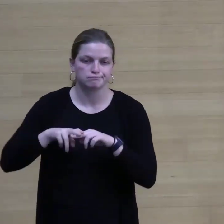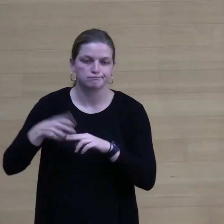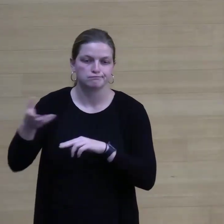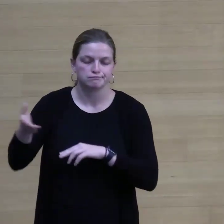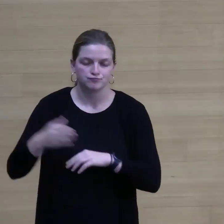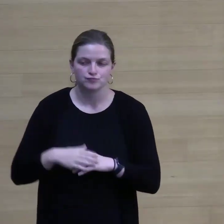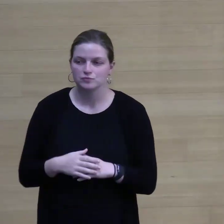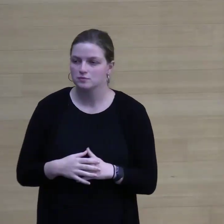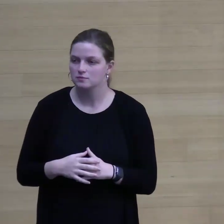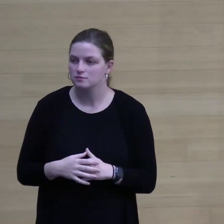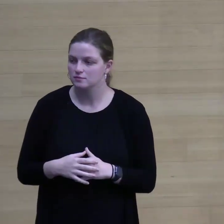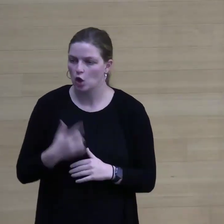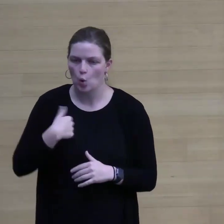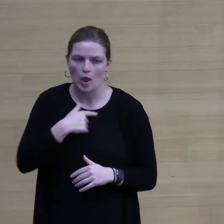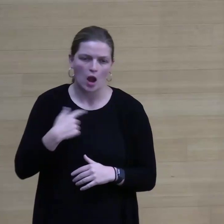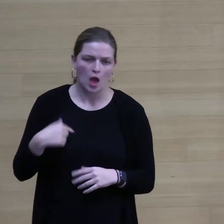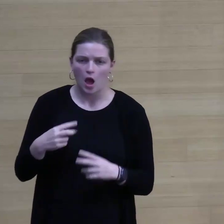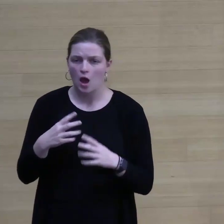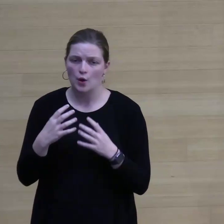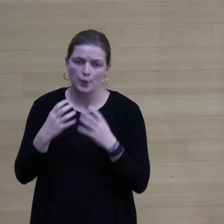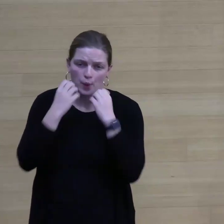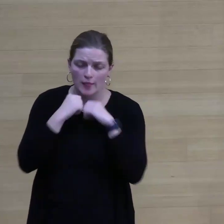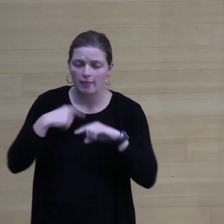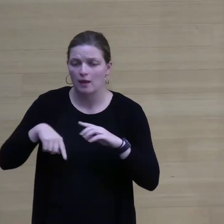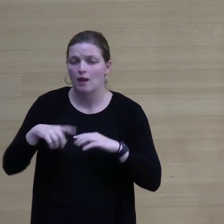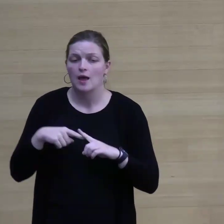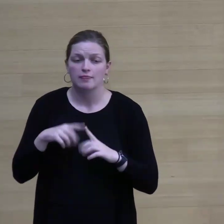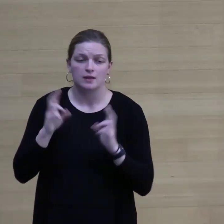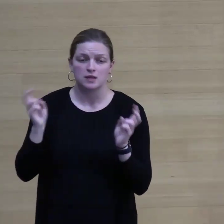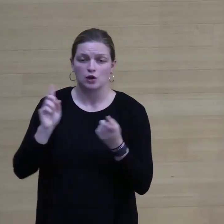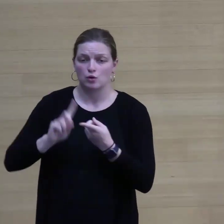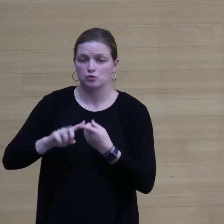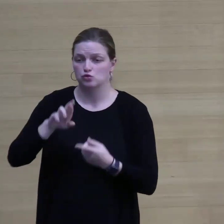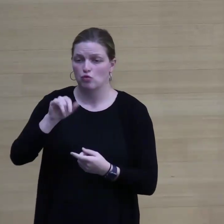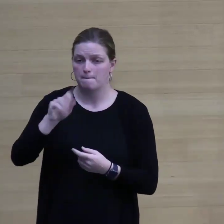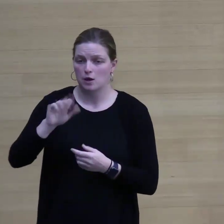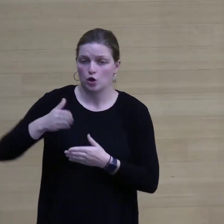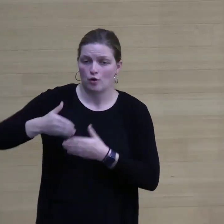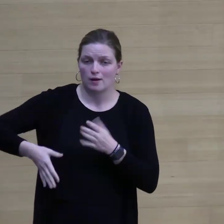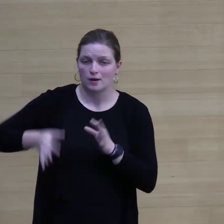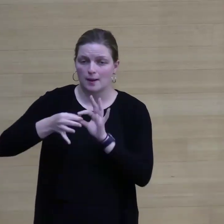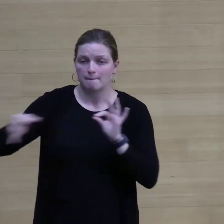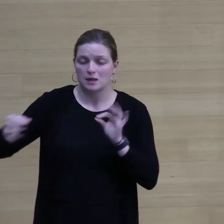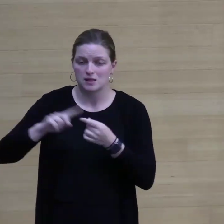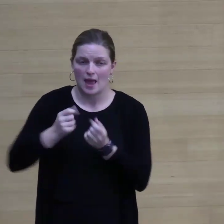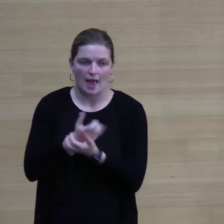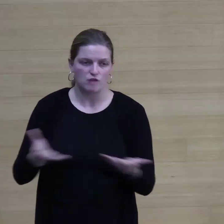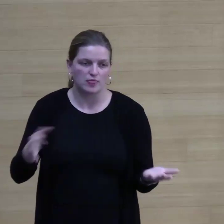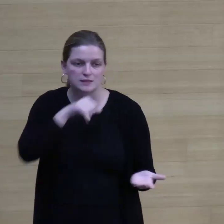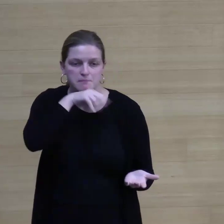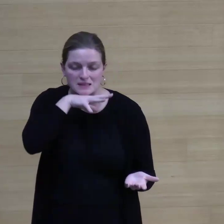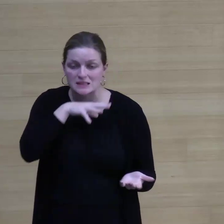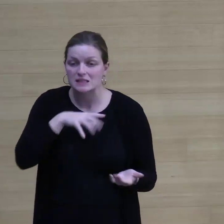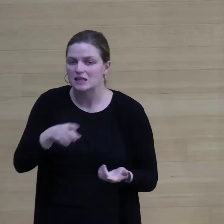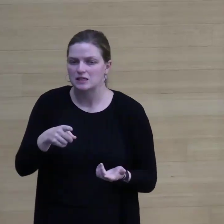We're not worthy. And the title goes to Rebecca, your ending message on Everything is Messy. It's